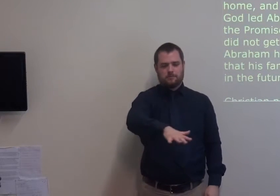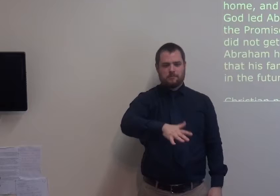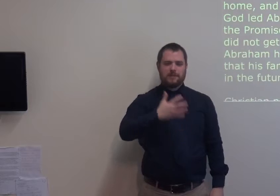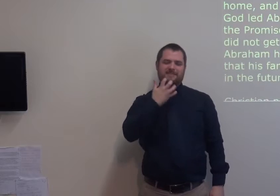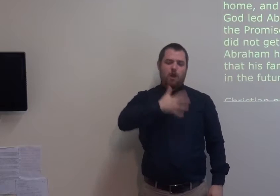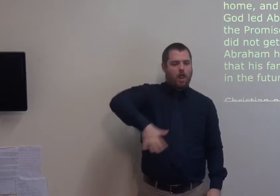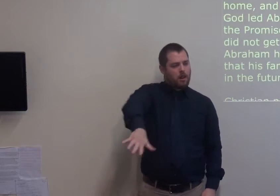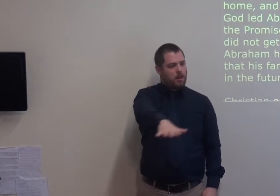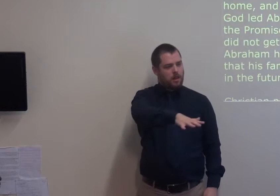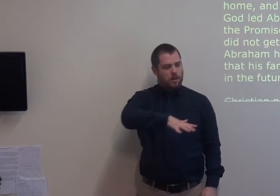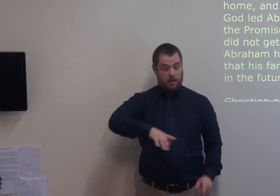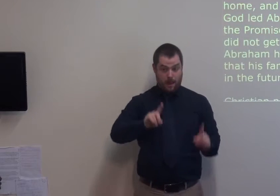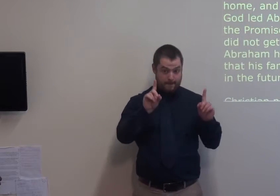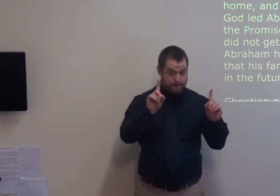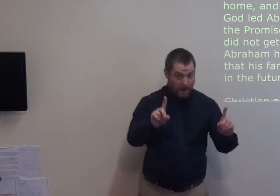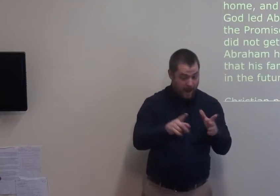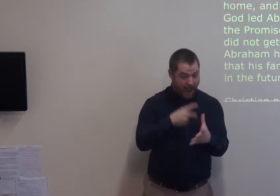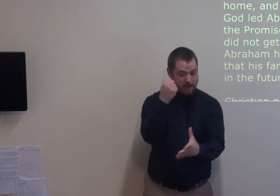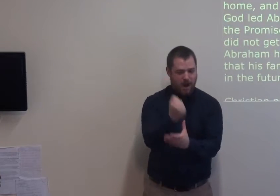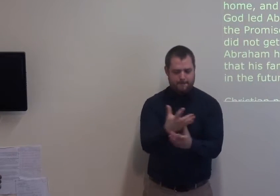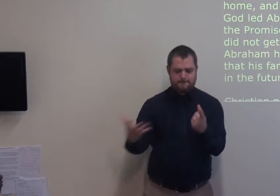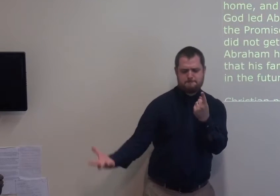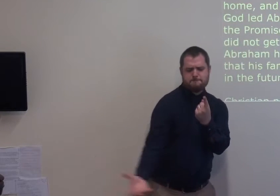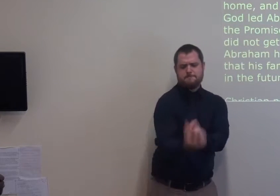But Abraham did not get the land for himself.